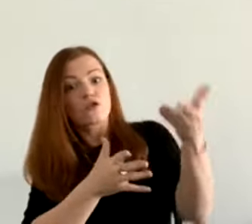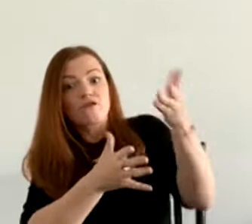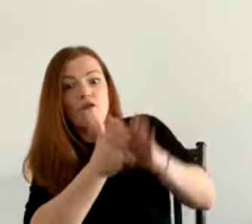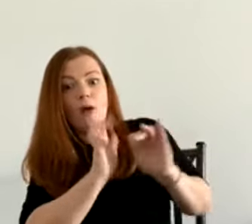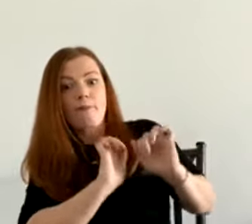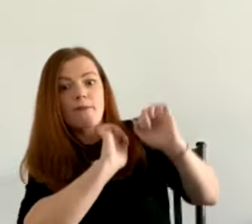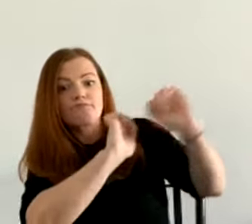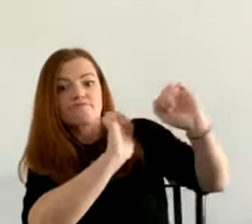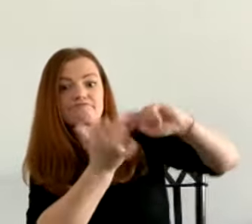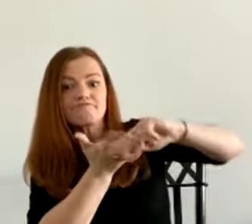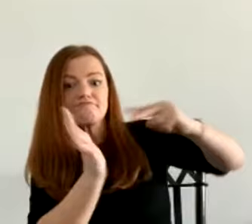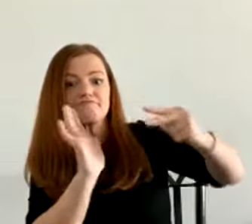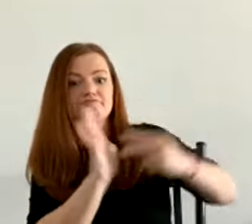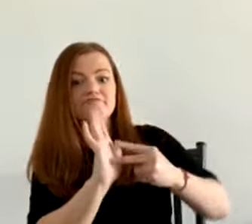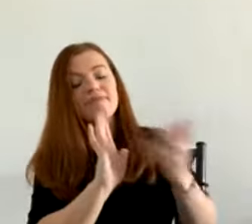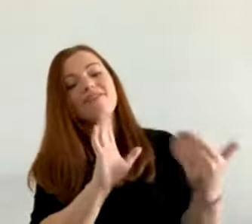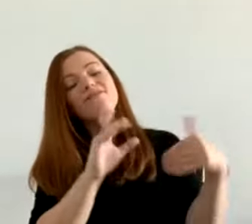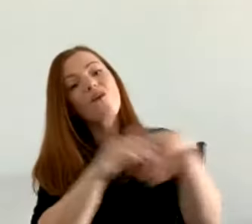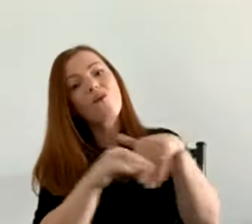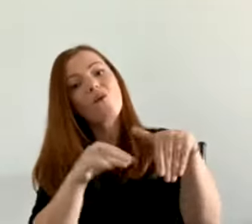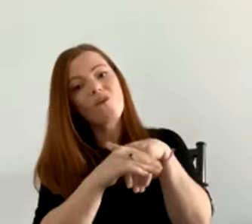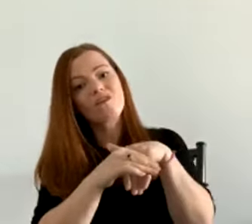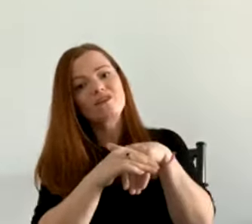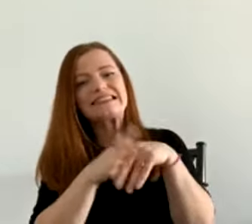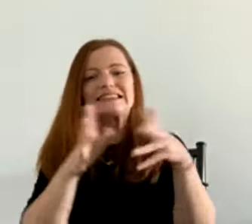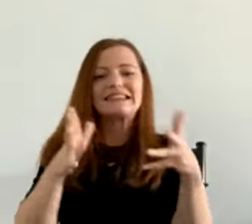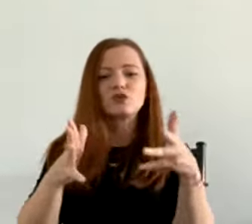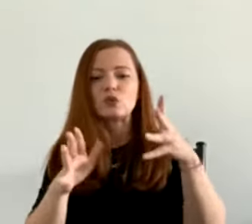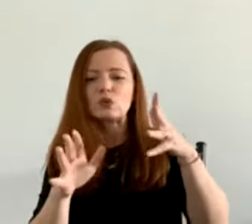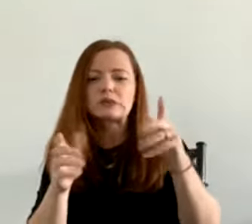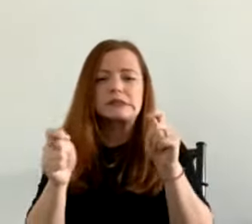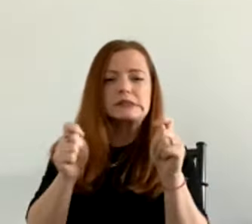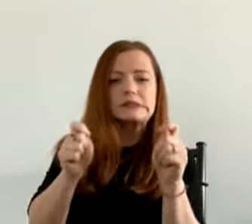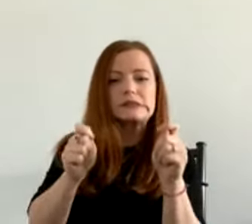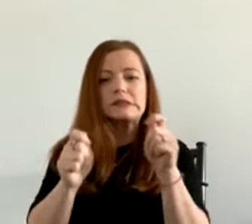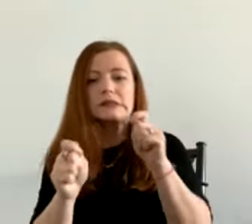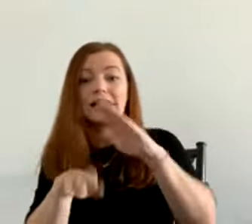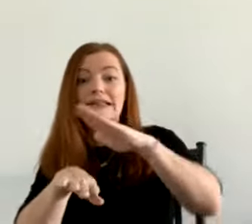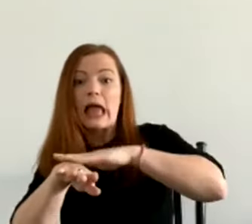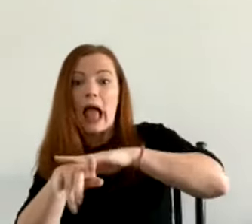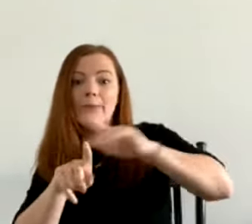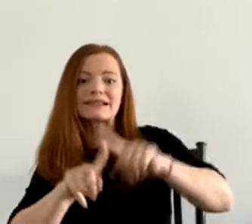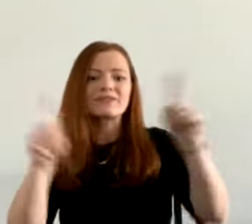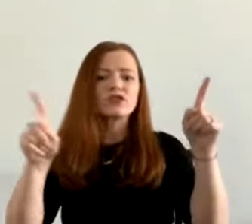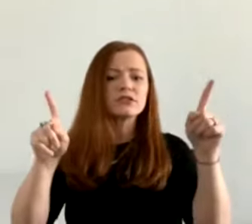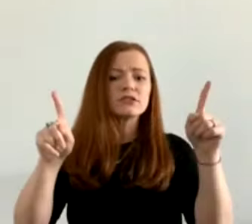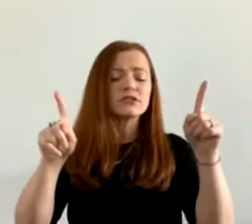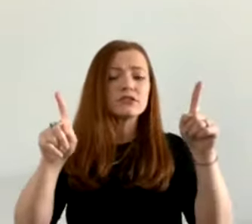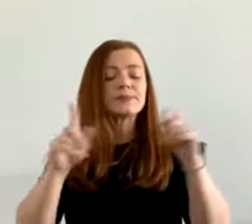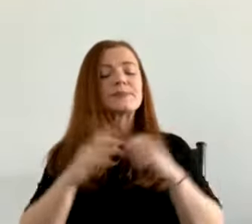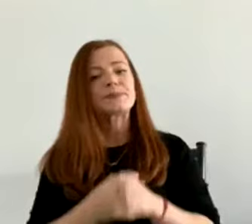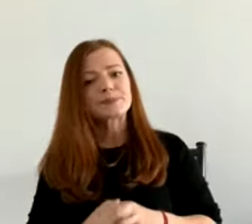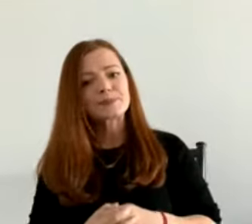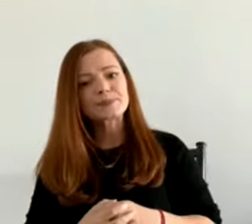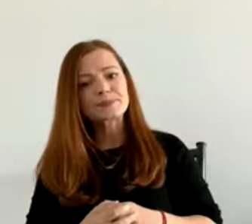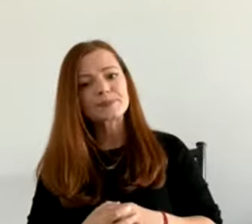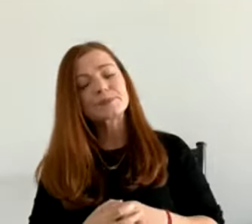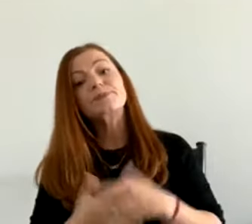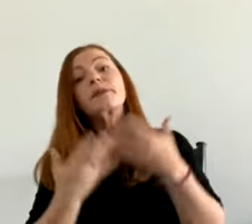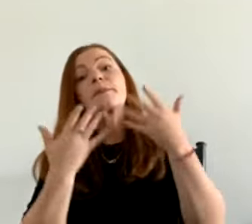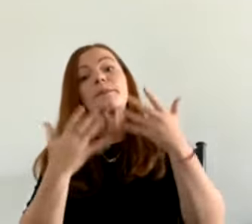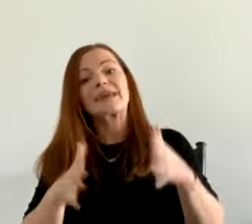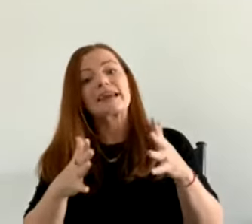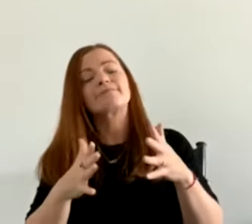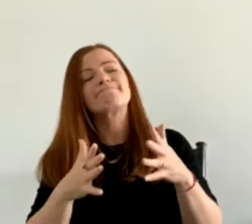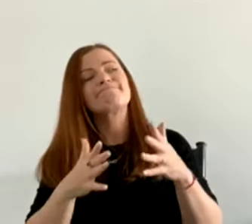spoken pencil session, if we can get the time difference right. And we have an honest conversation about this and why this has